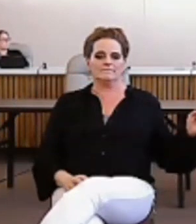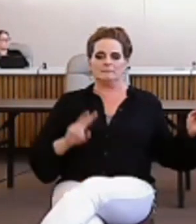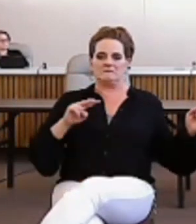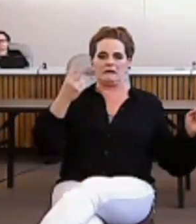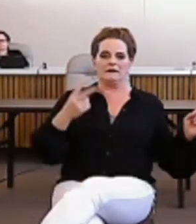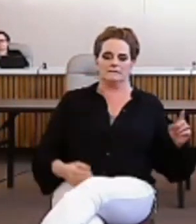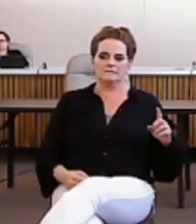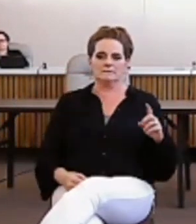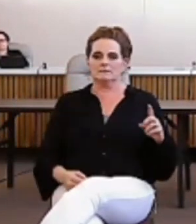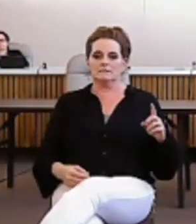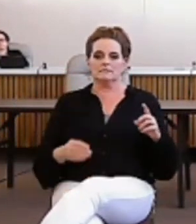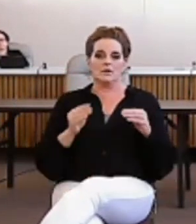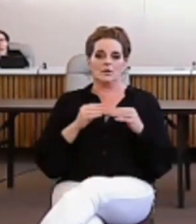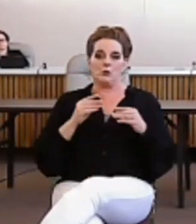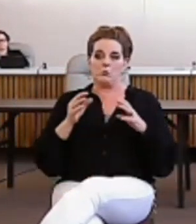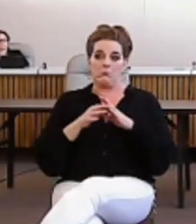Any further comment?